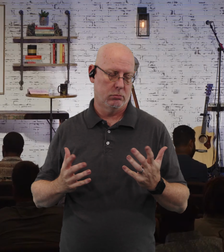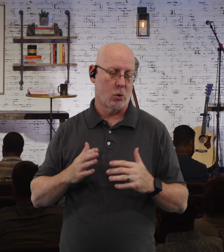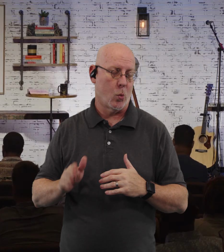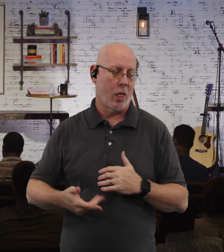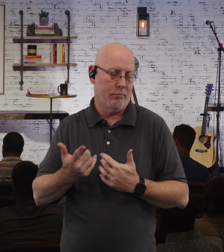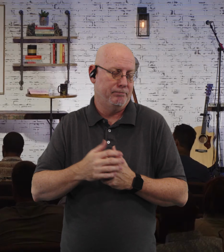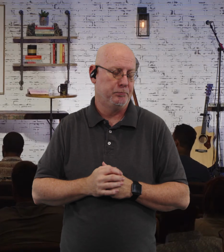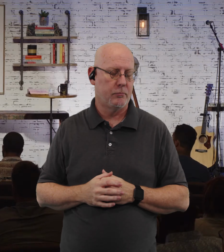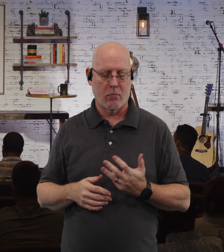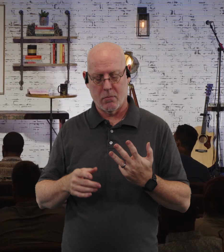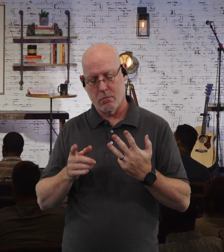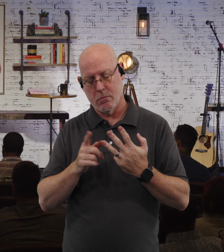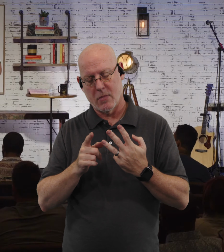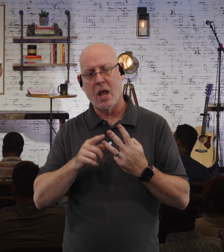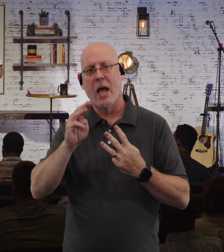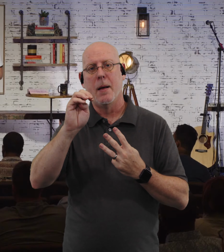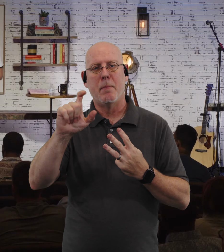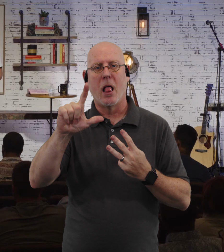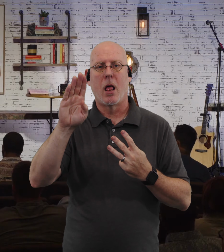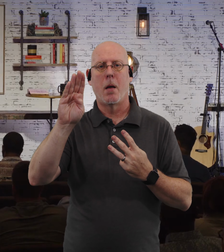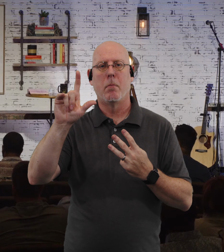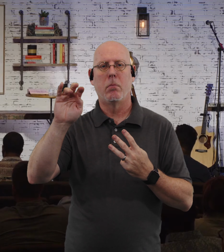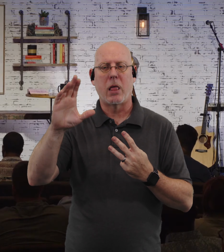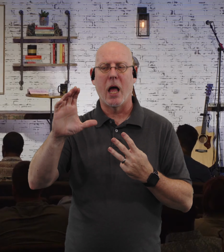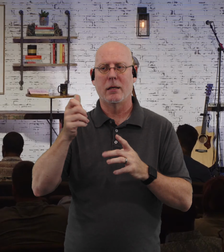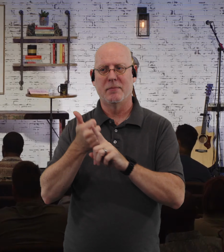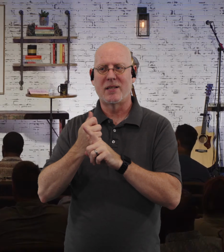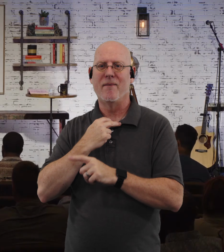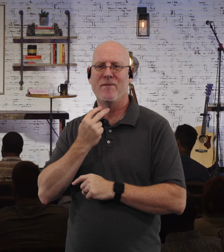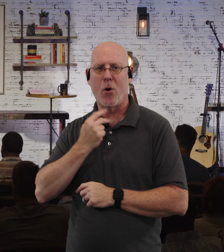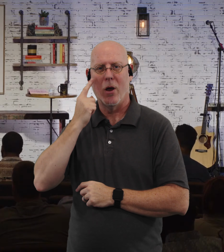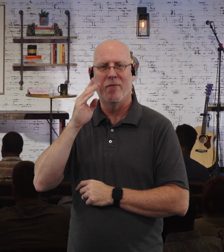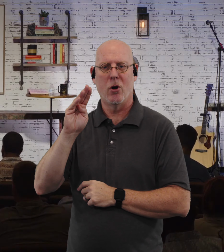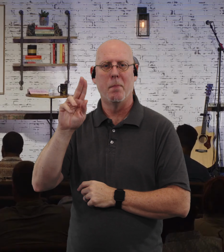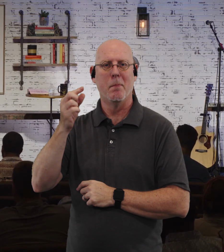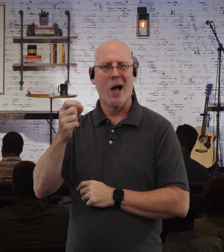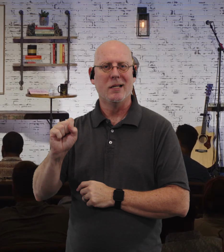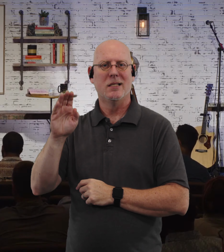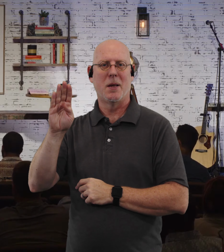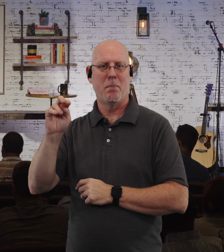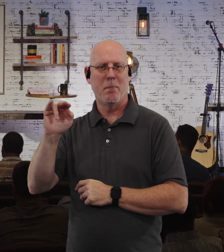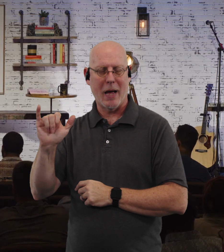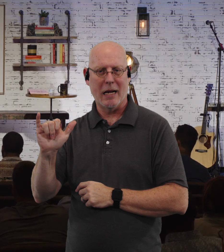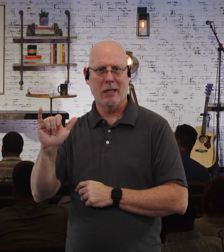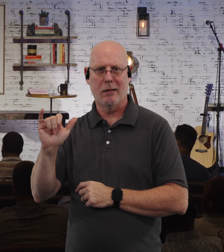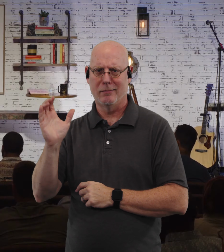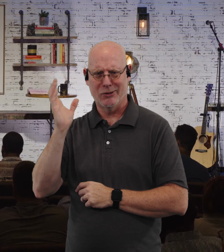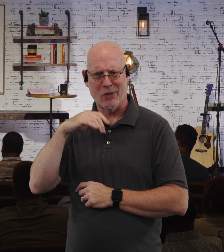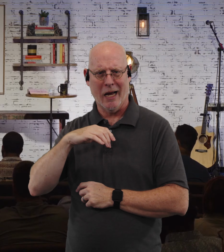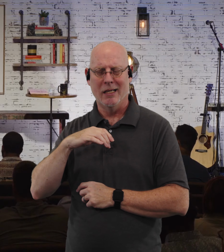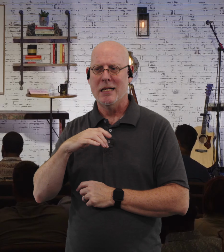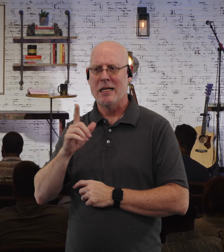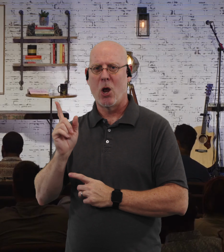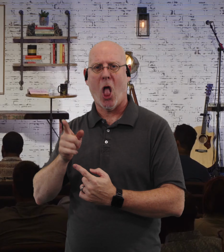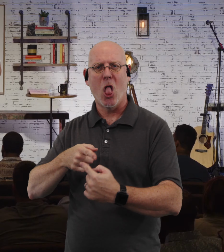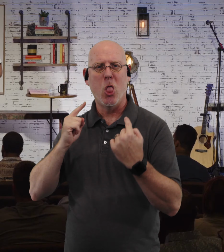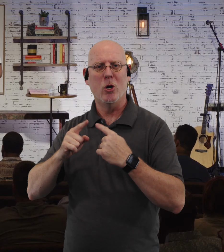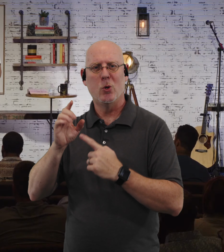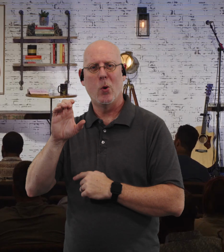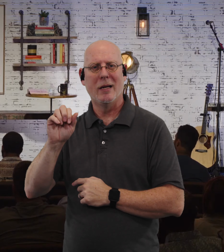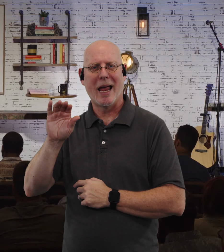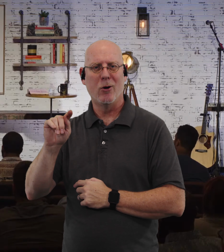You're welcome. Number three. Mel Blanc, who was the voice of Bugs Bunny, this is ironic, was allergic to